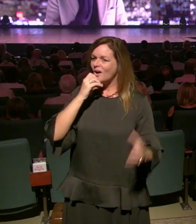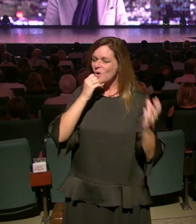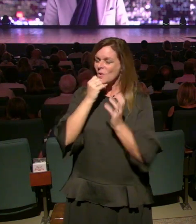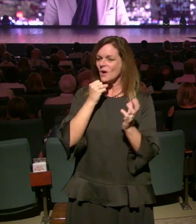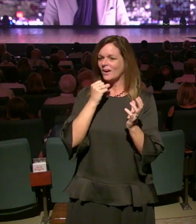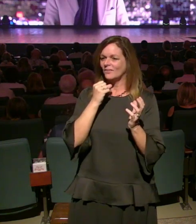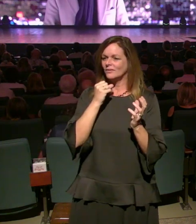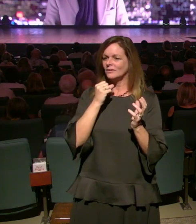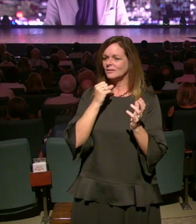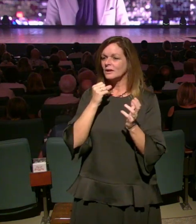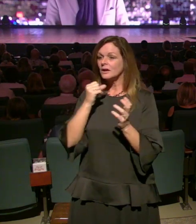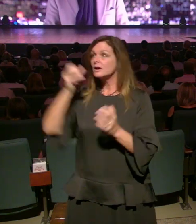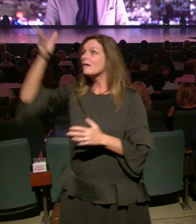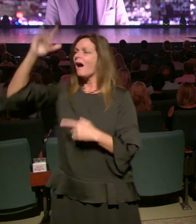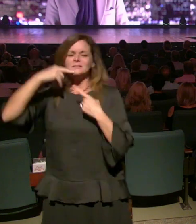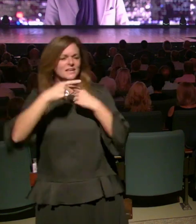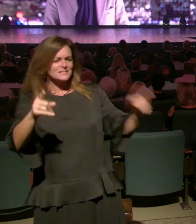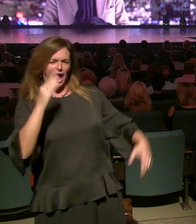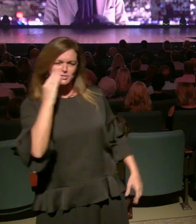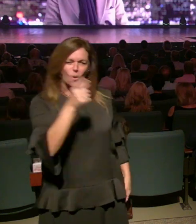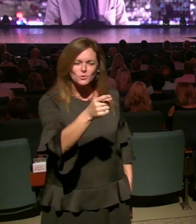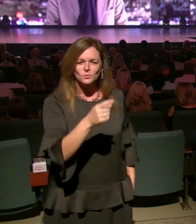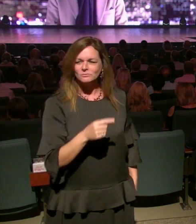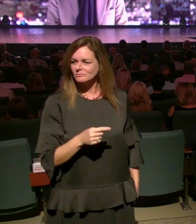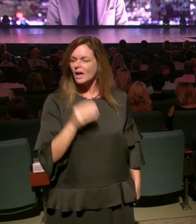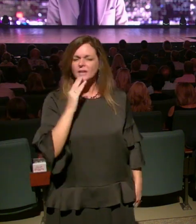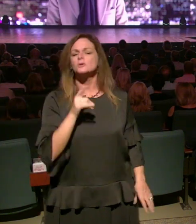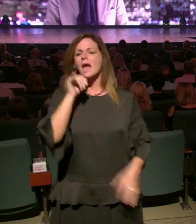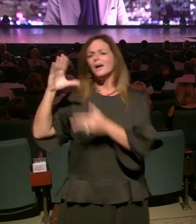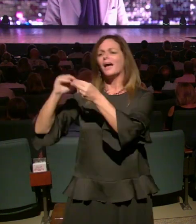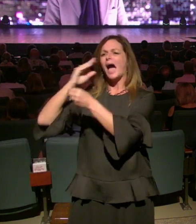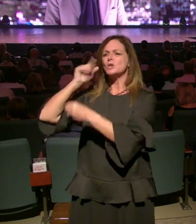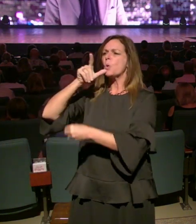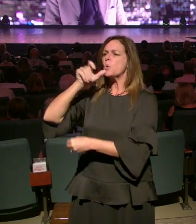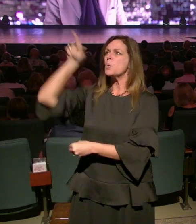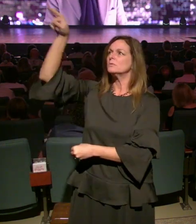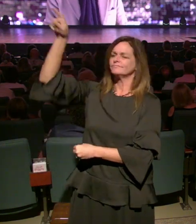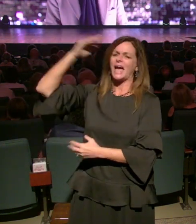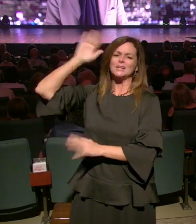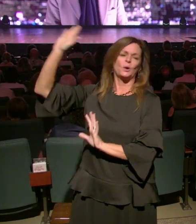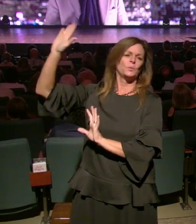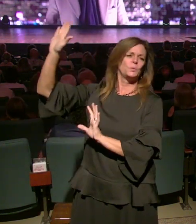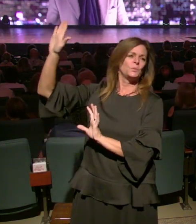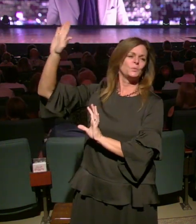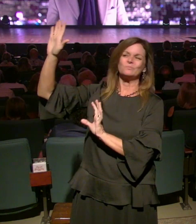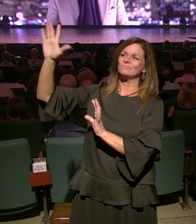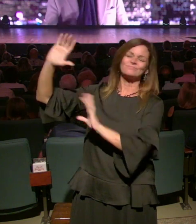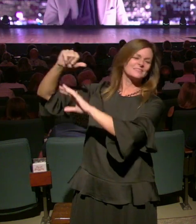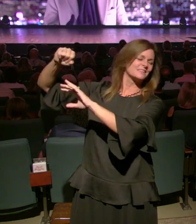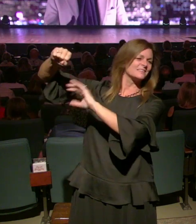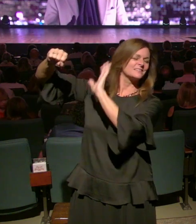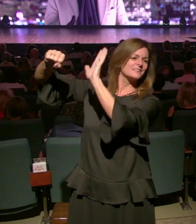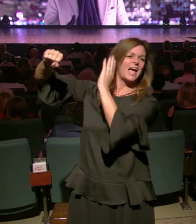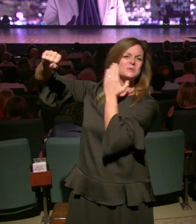know you and I want you to know me. Not just know about me, not just know me in a formal way or a religious way, but